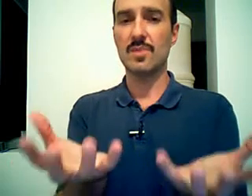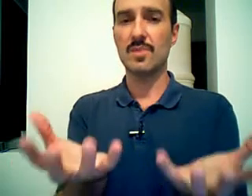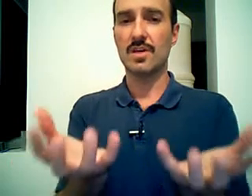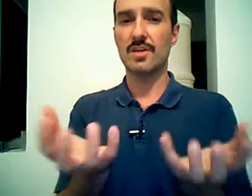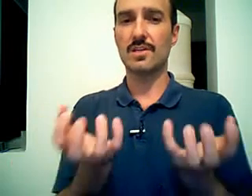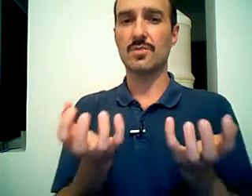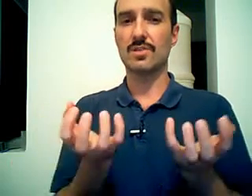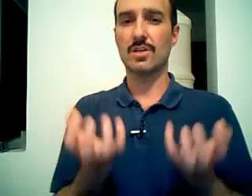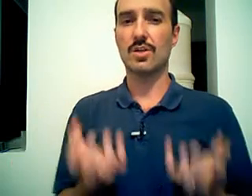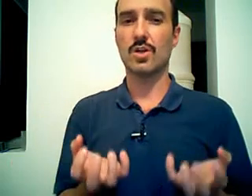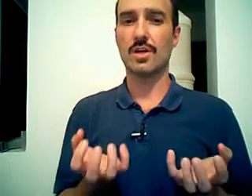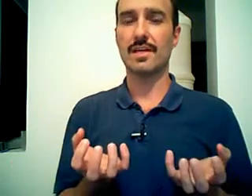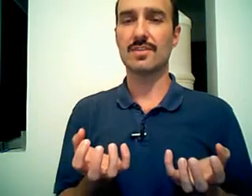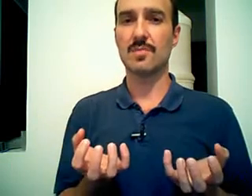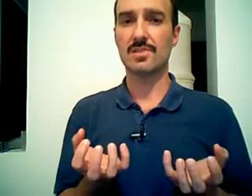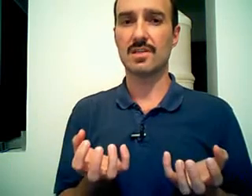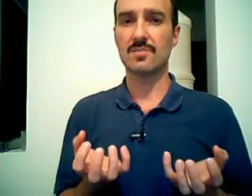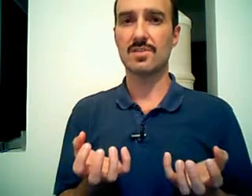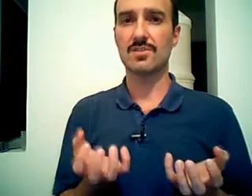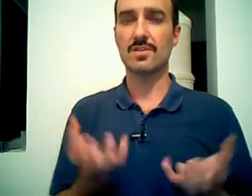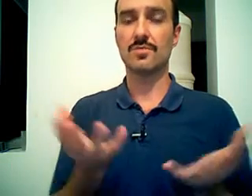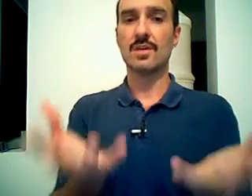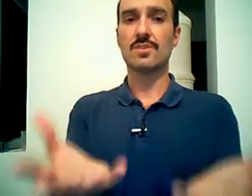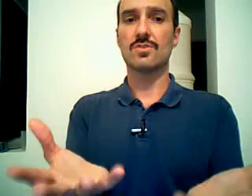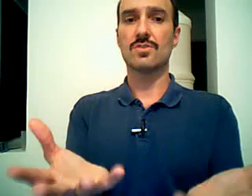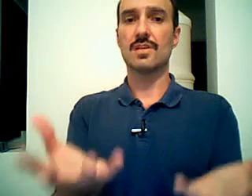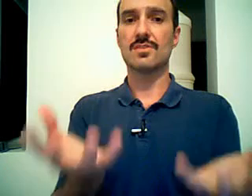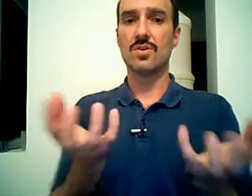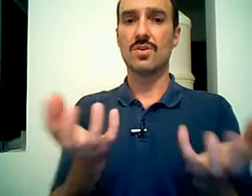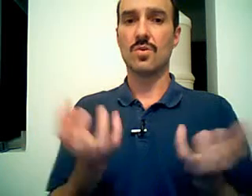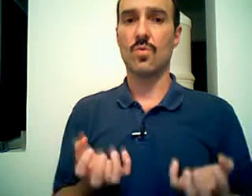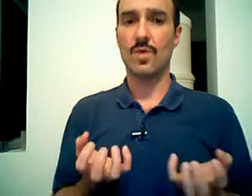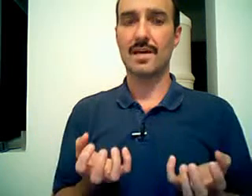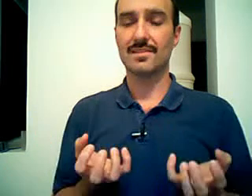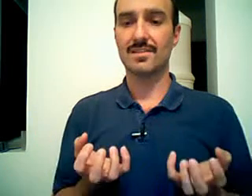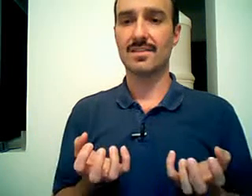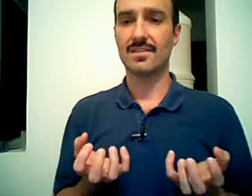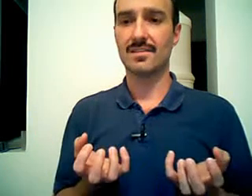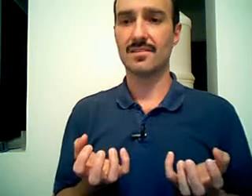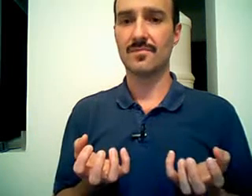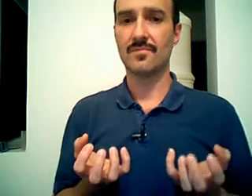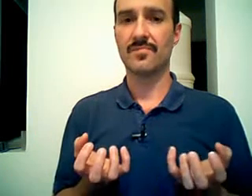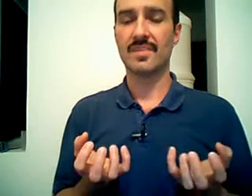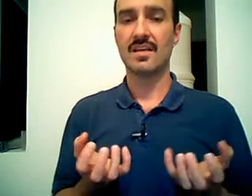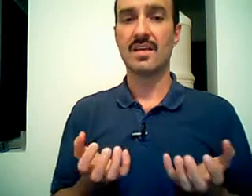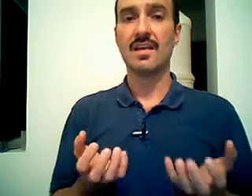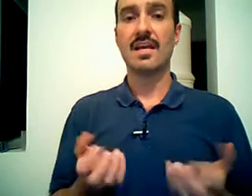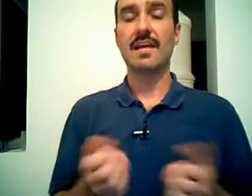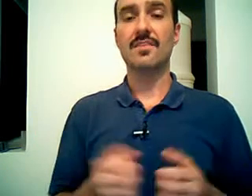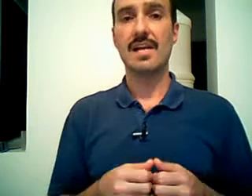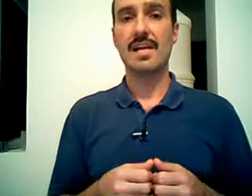and you're ending with the claw hand shape as it comes into you. So that's want. And the